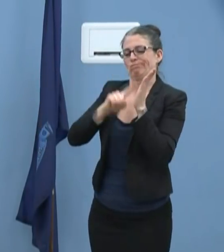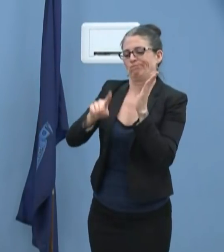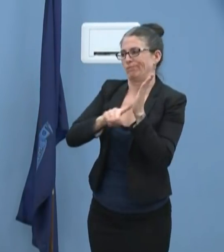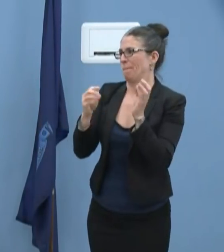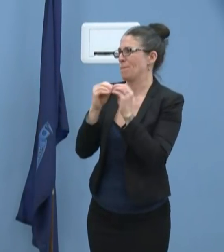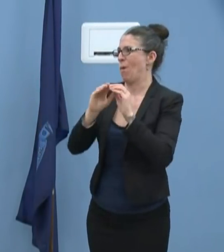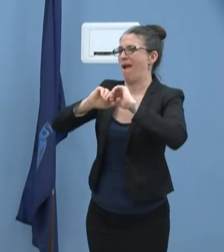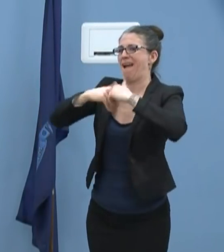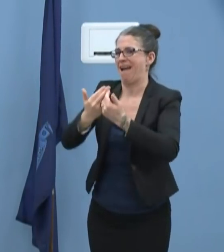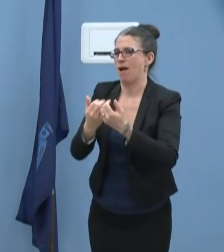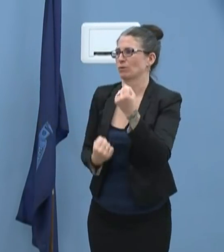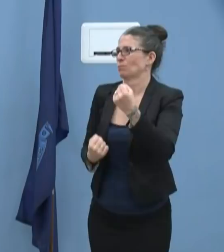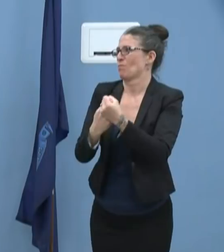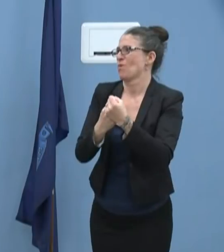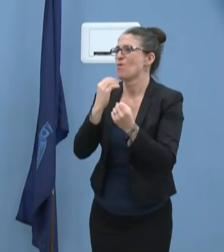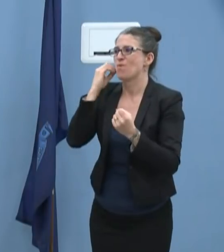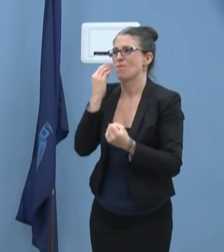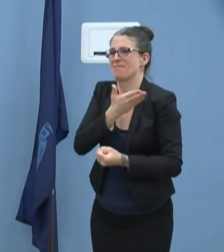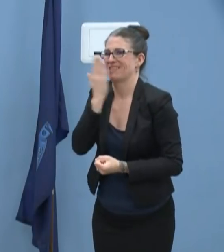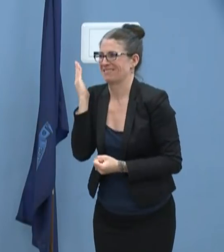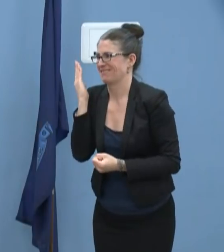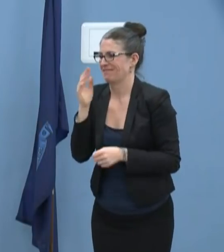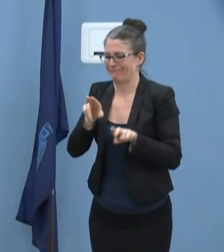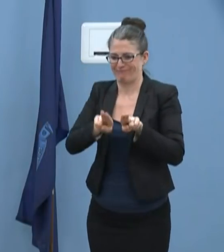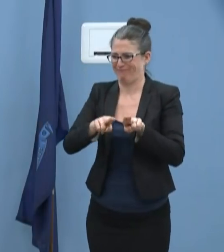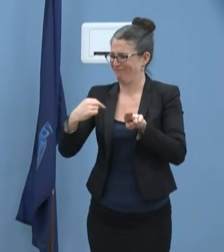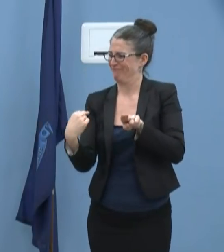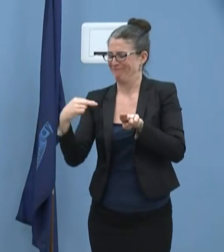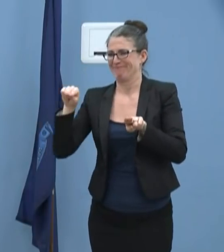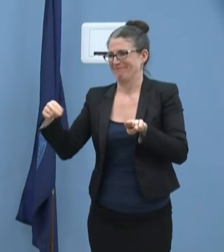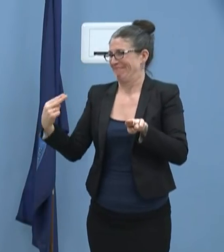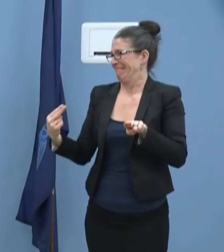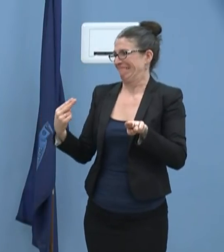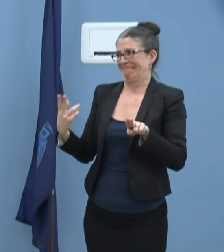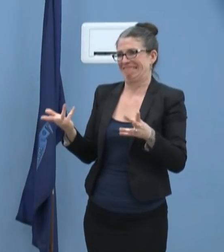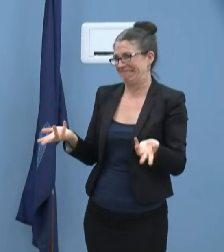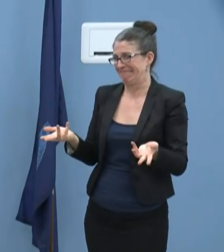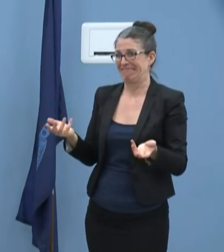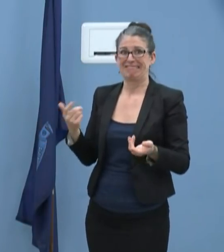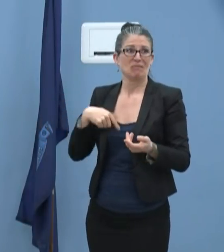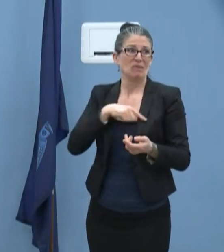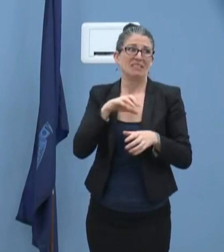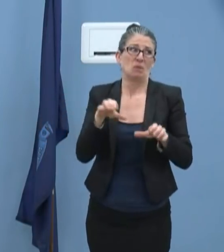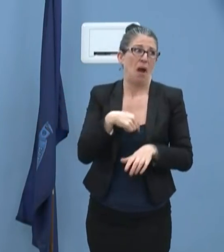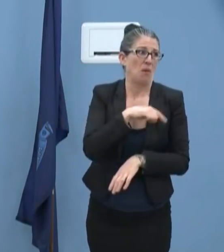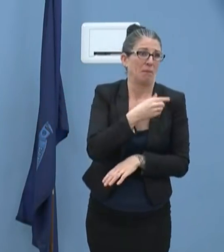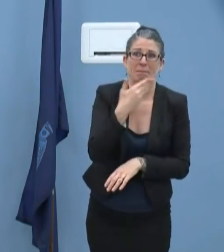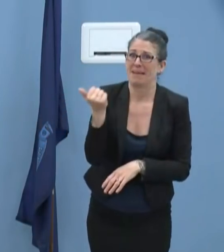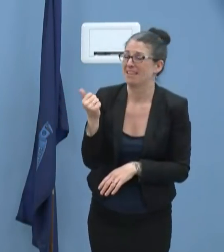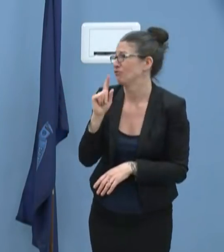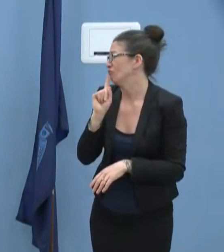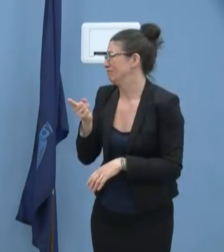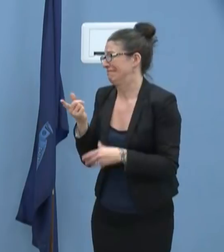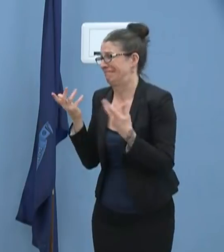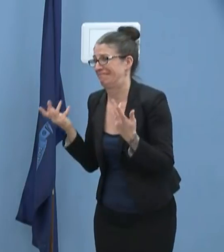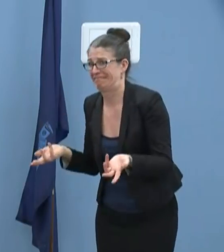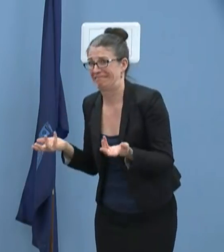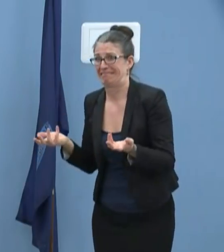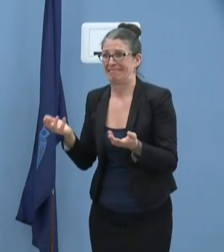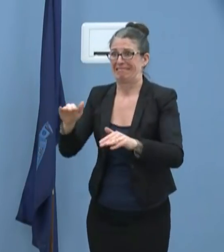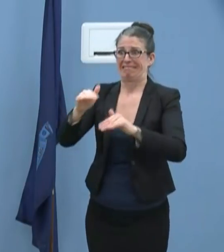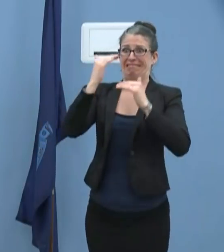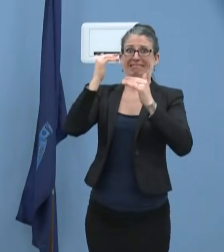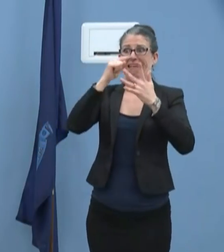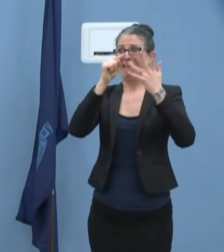right now, this is a situation in which everyone is doing the best that they can. And so we certainly encourage